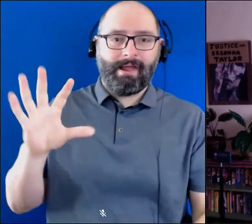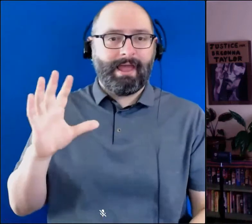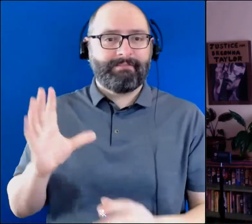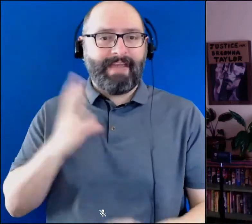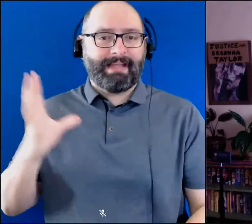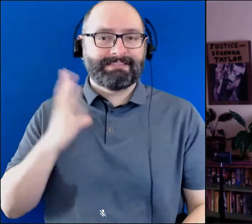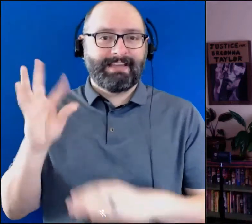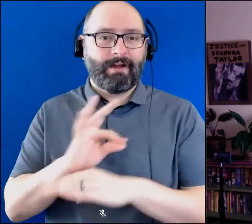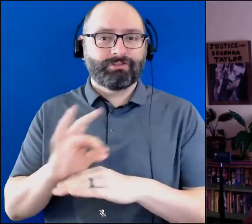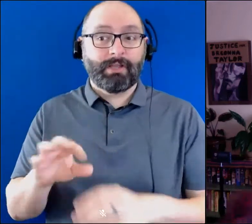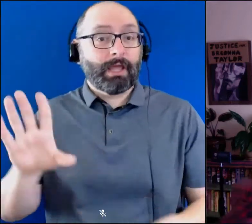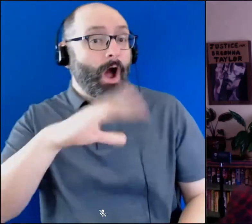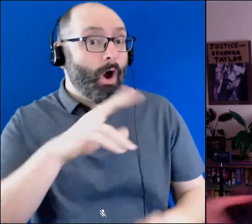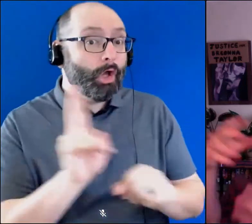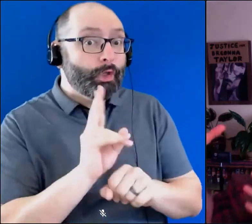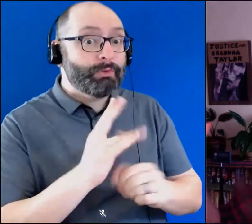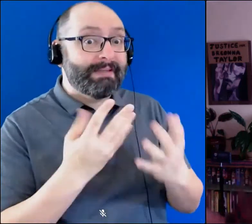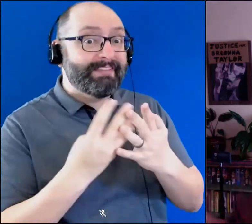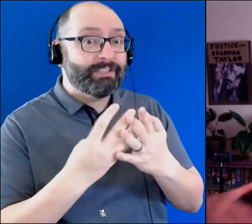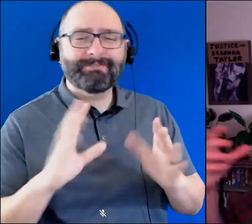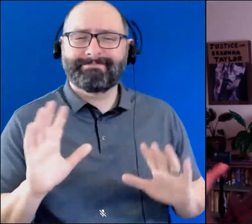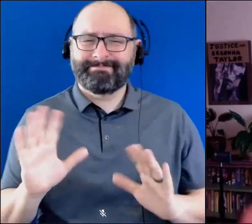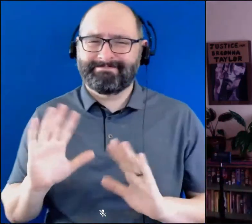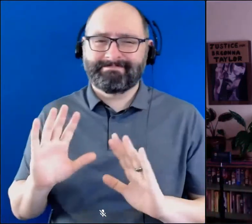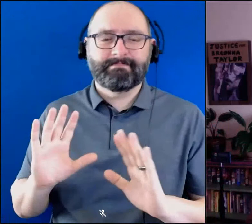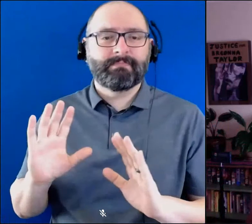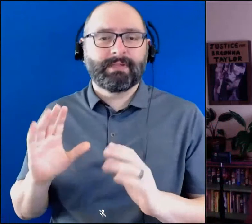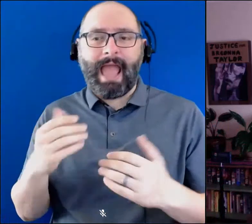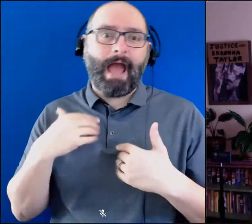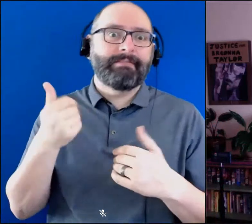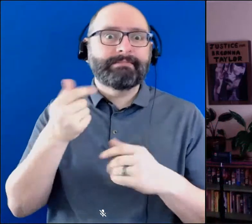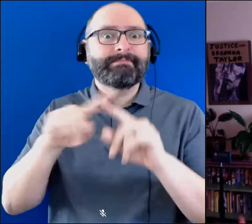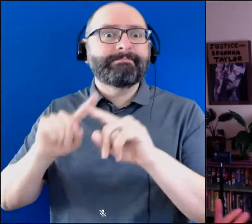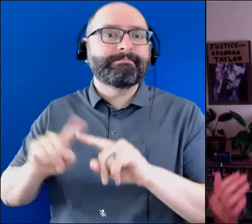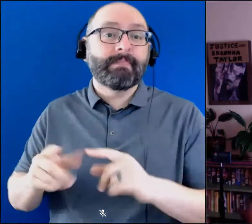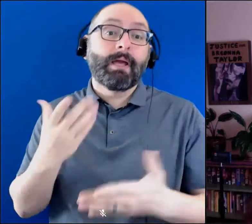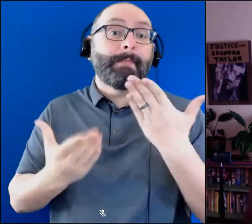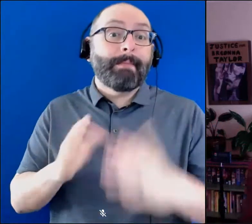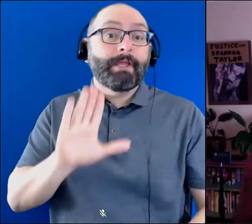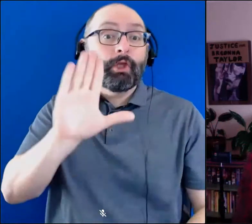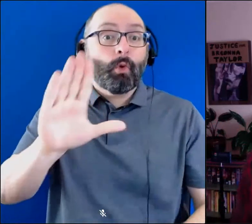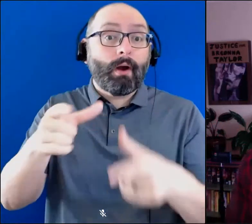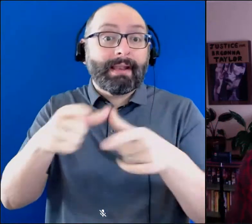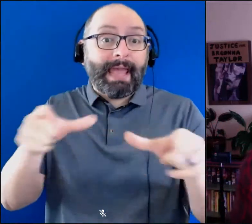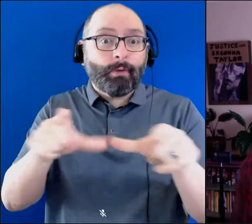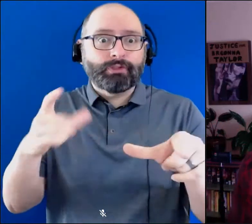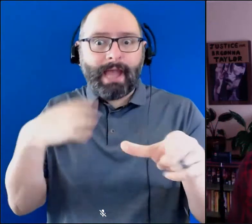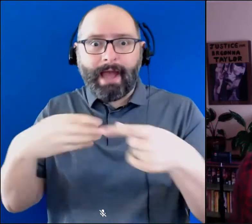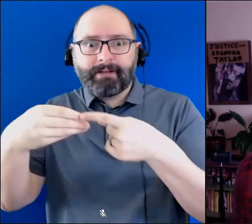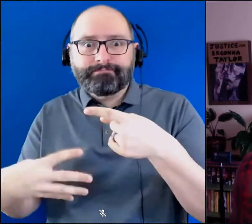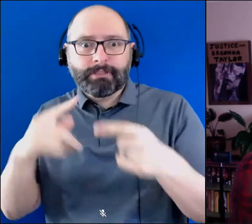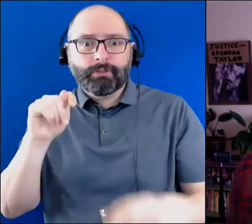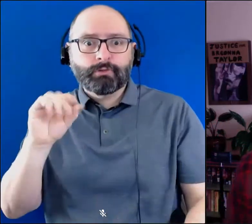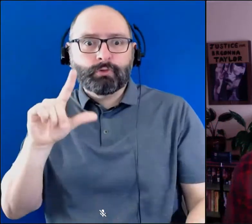said, like, oh, use filter. Things like, there's, different, in your language, there might be different tools and functions that you go